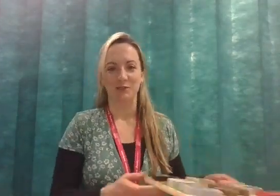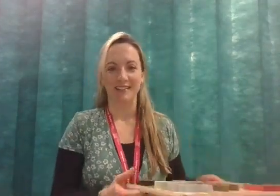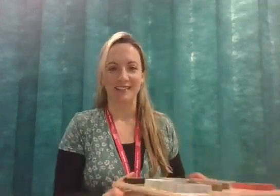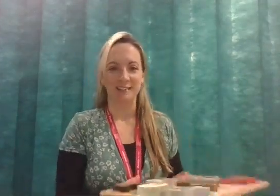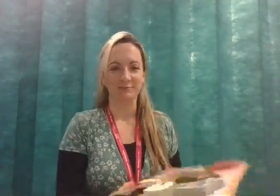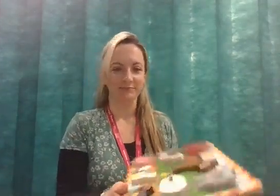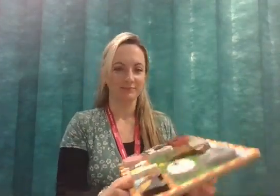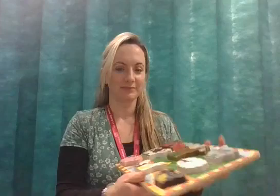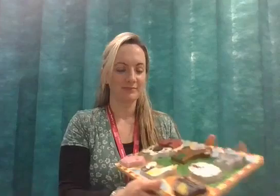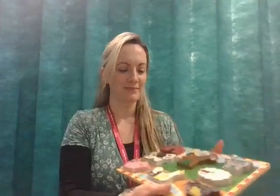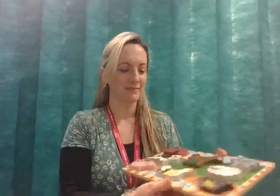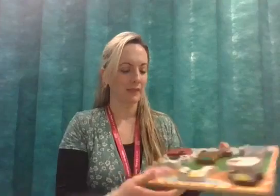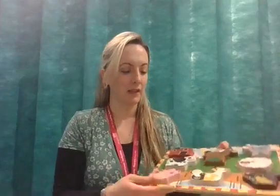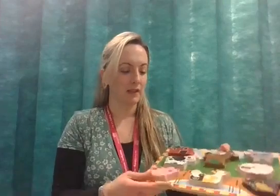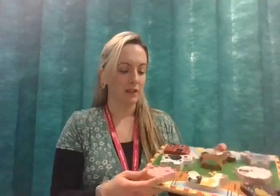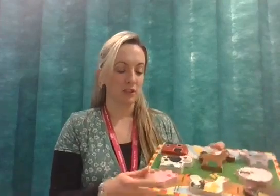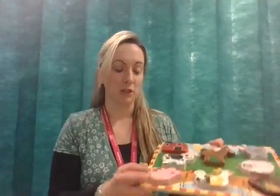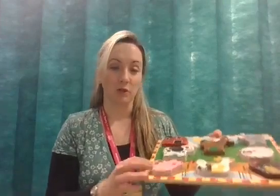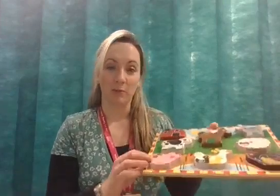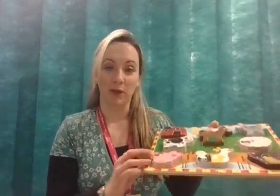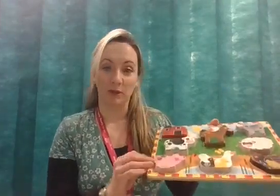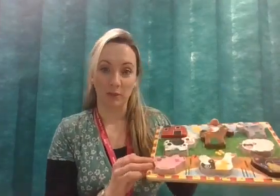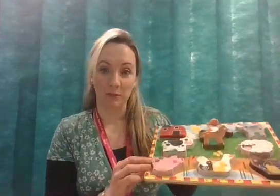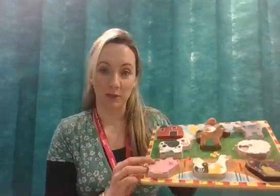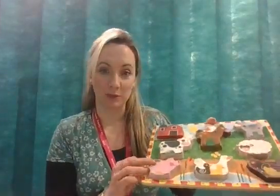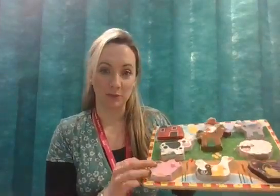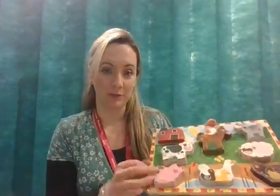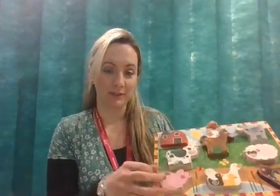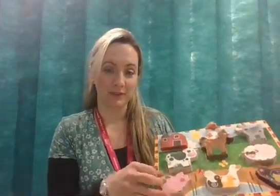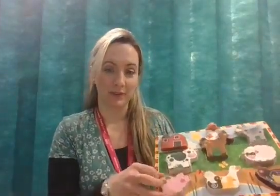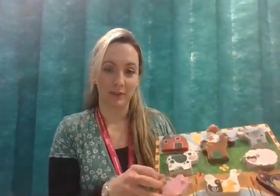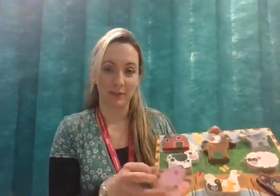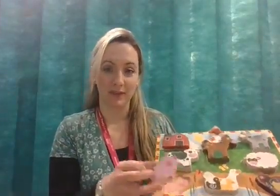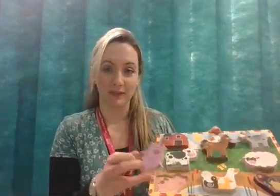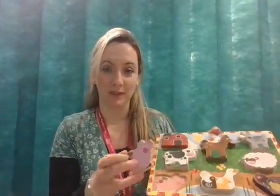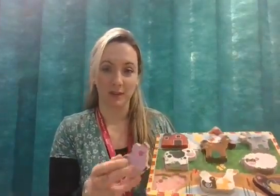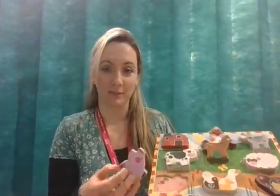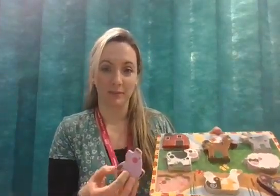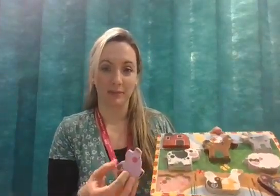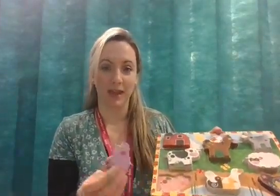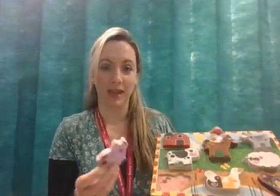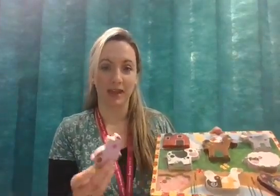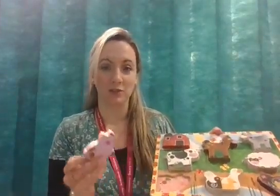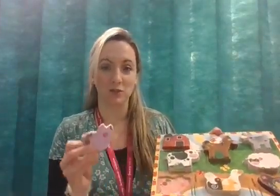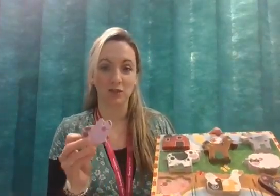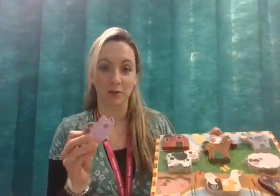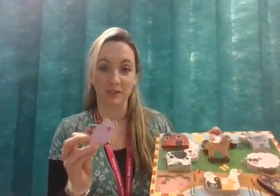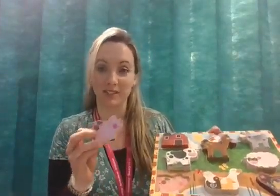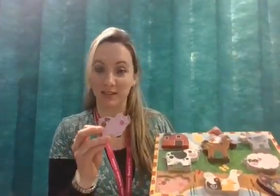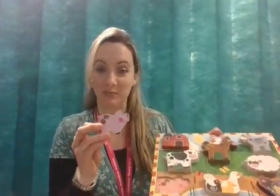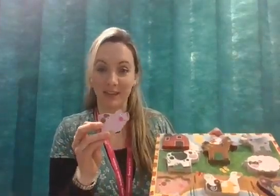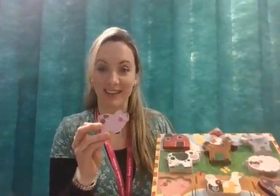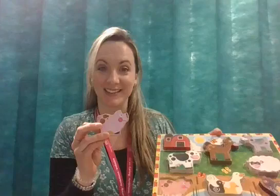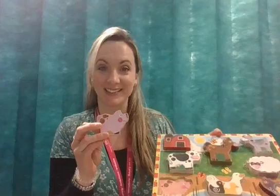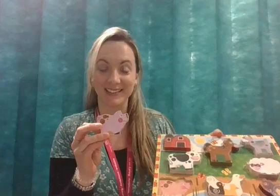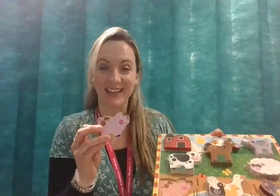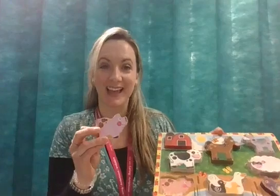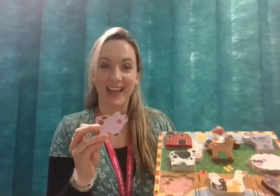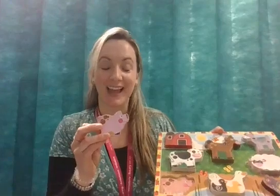later. So you might look at the puzzle and pick this up and your child says pig. And you could